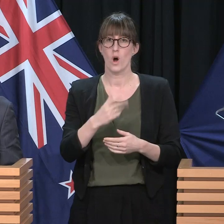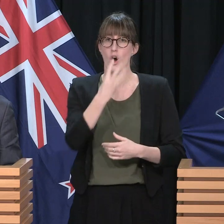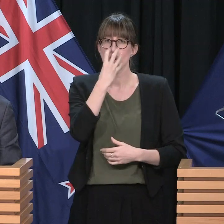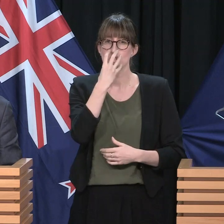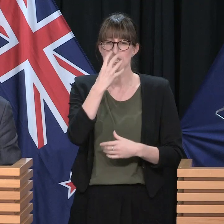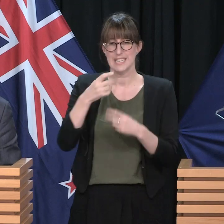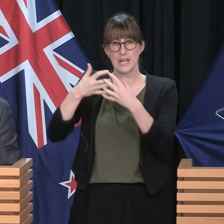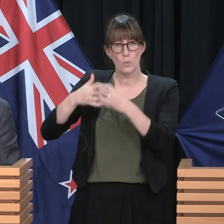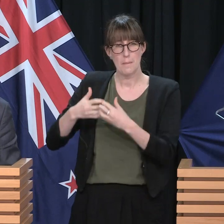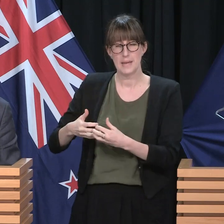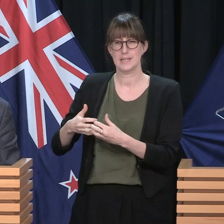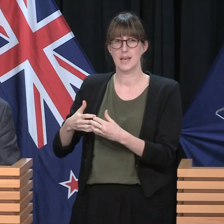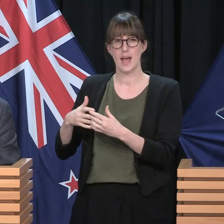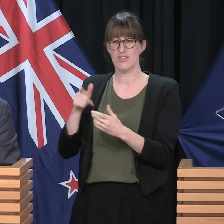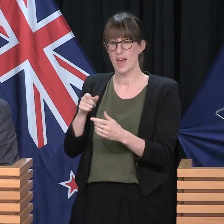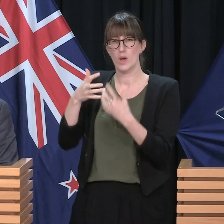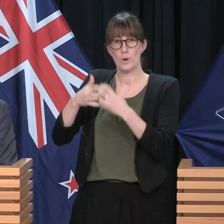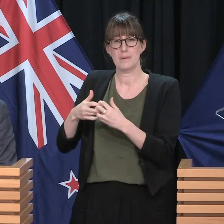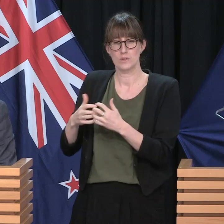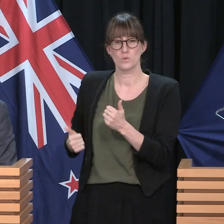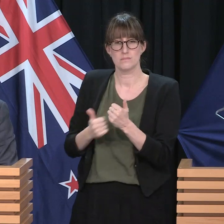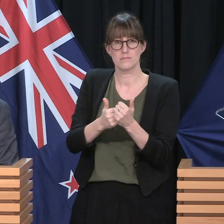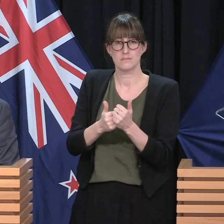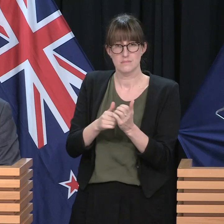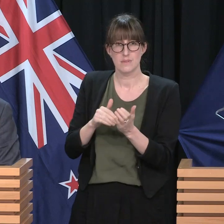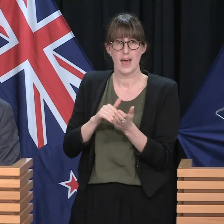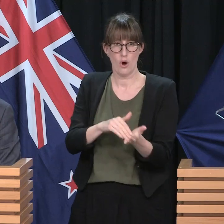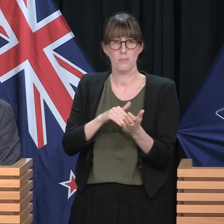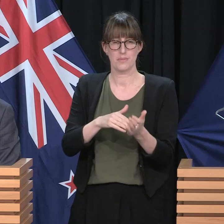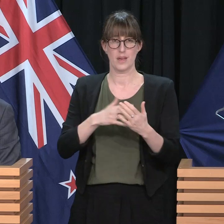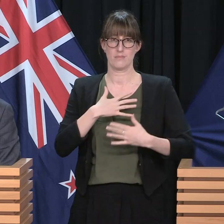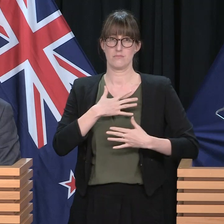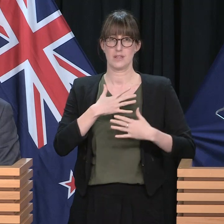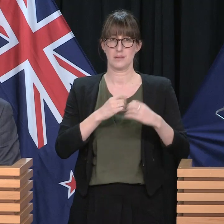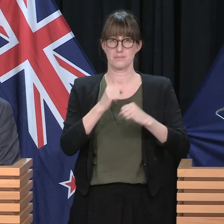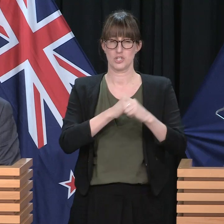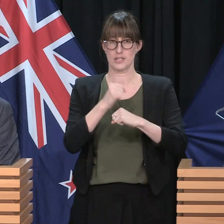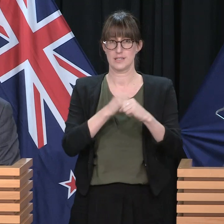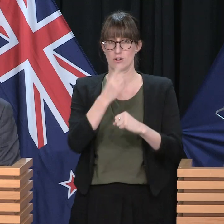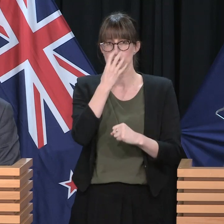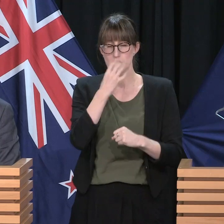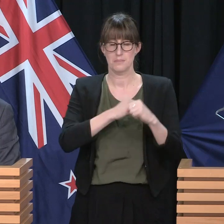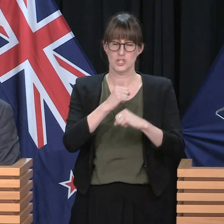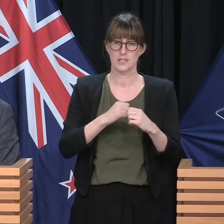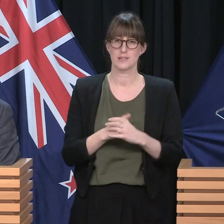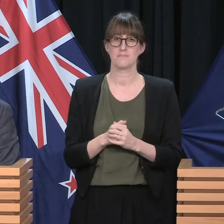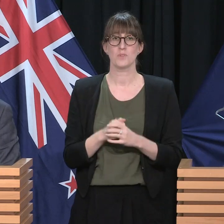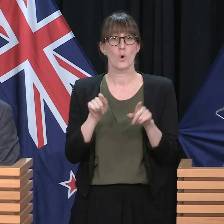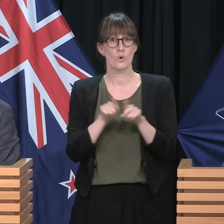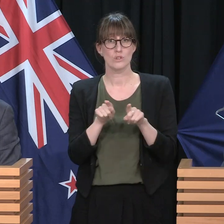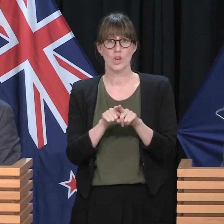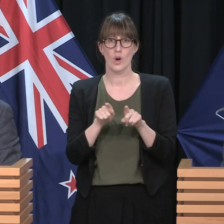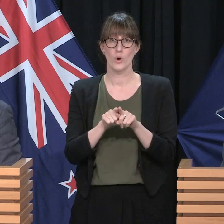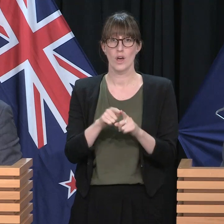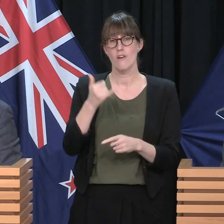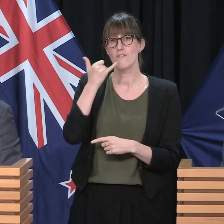that oxygen is delivered at the right pressure. There's also more money for telehealth services, which continue to deal with high volumes of calls, and a